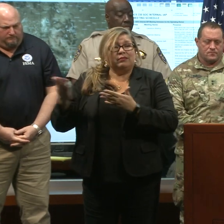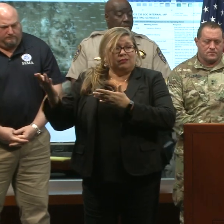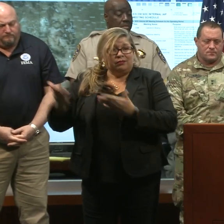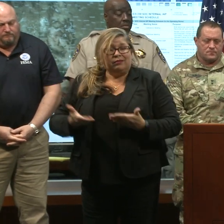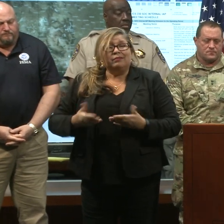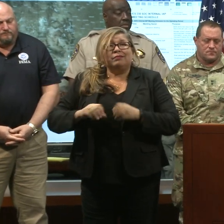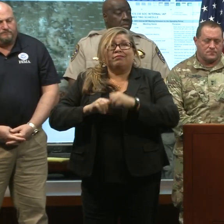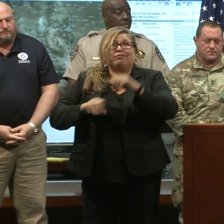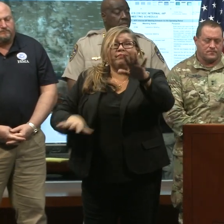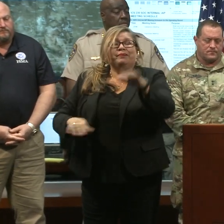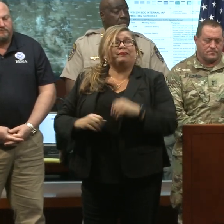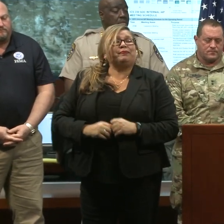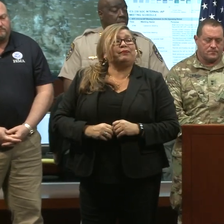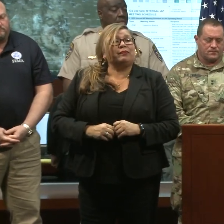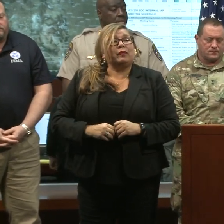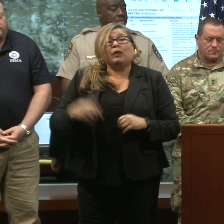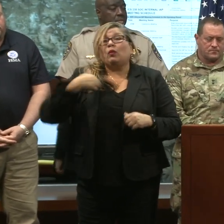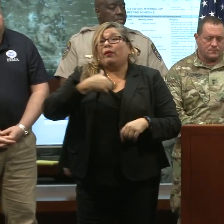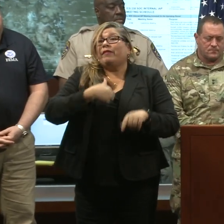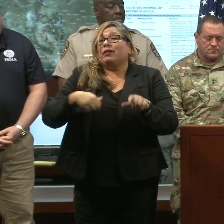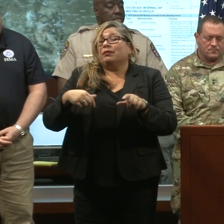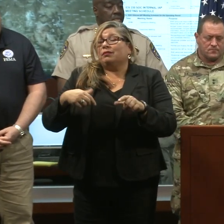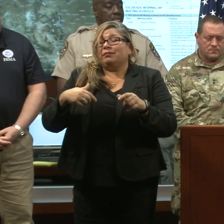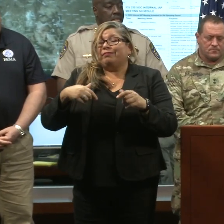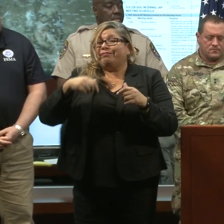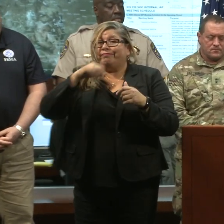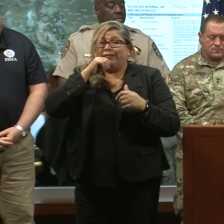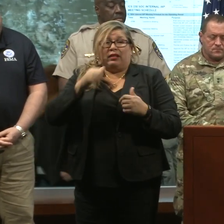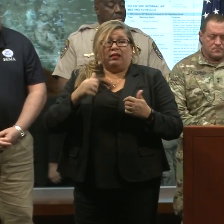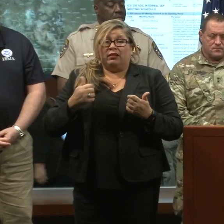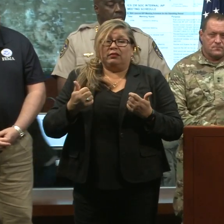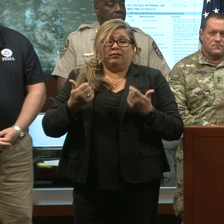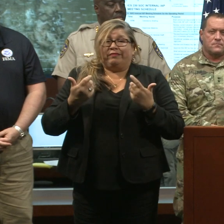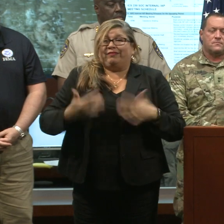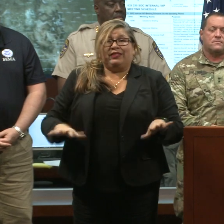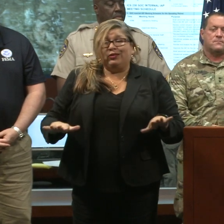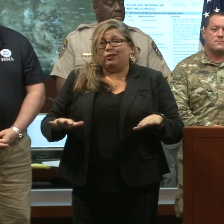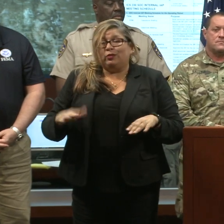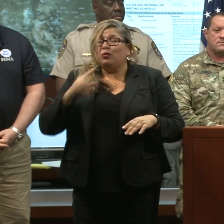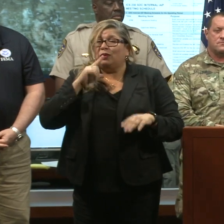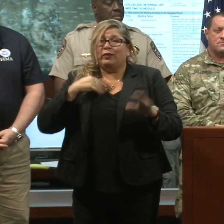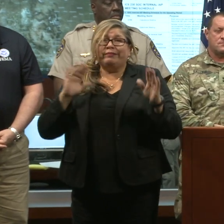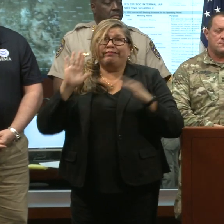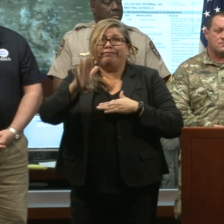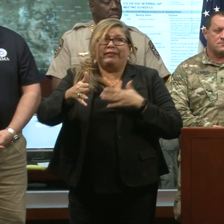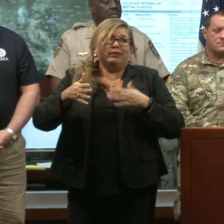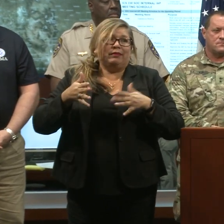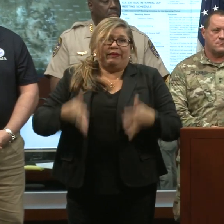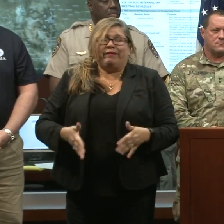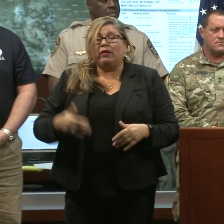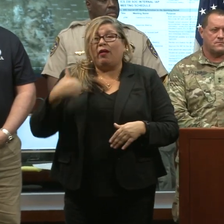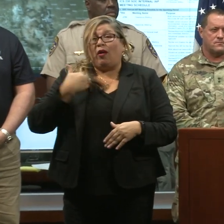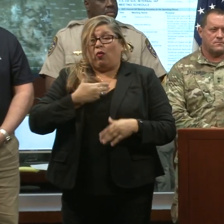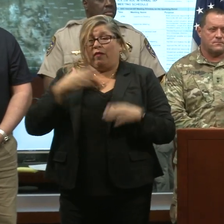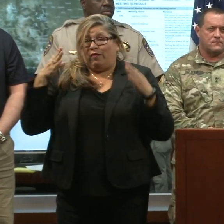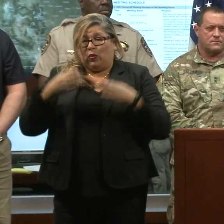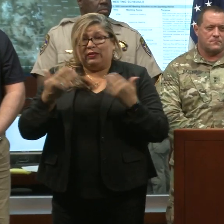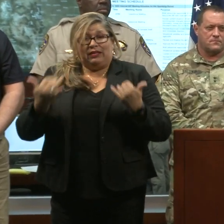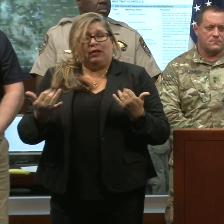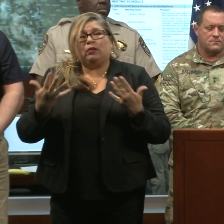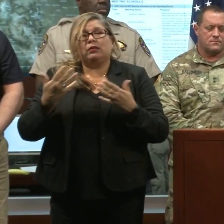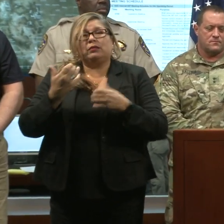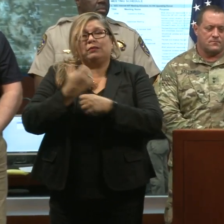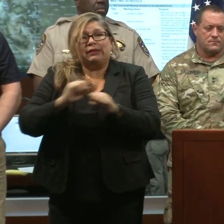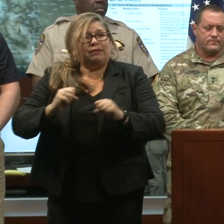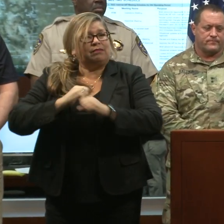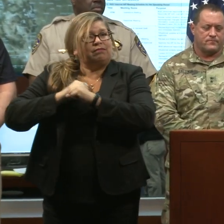resources in. But we are a long ways from being out of the firefight. Right now, our focus is on life safety.